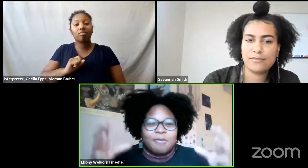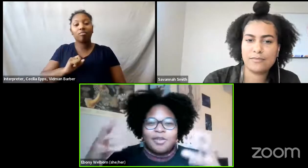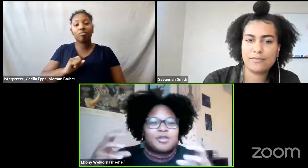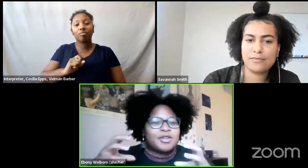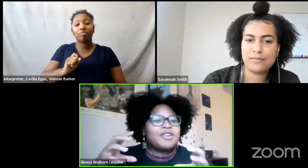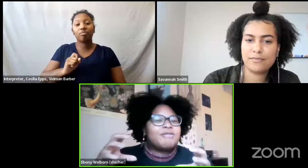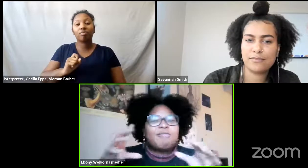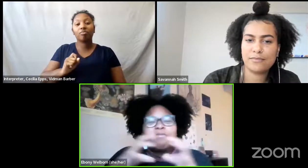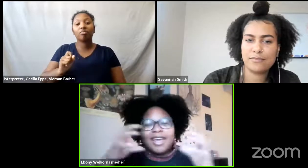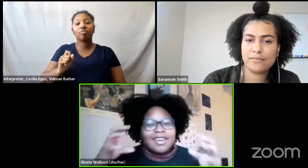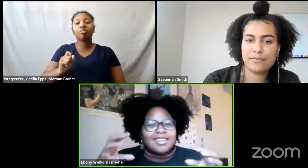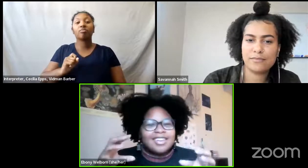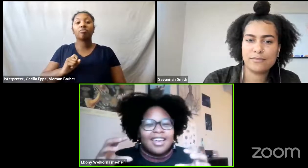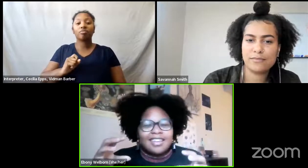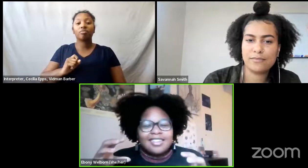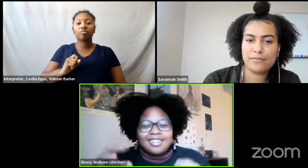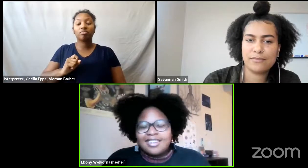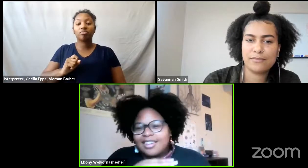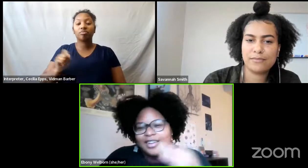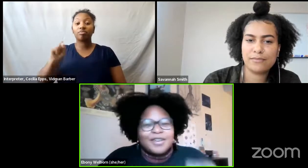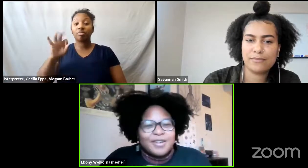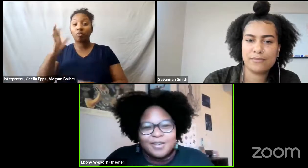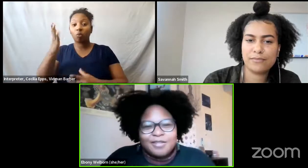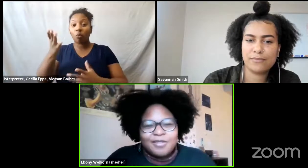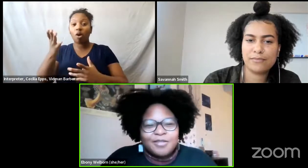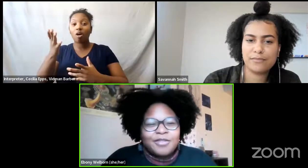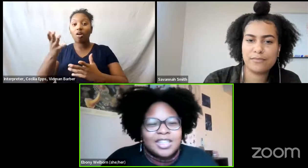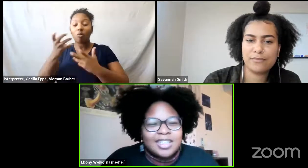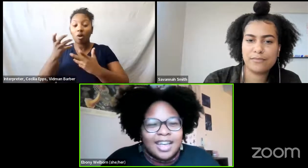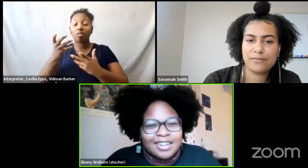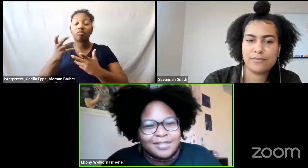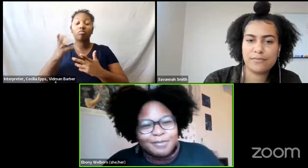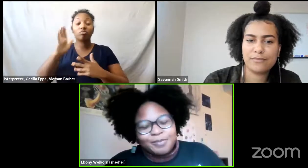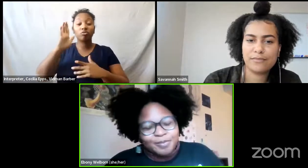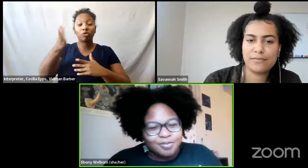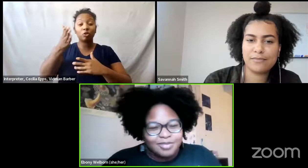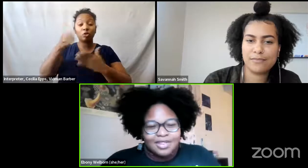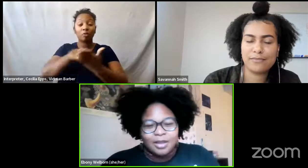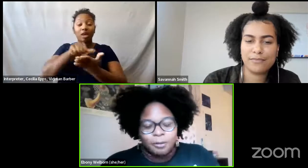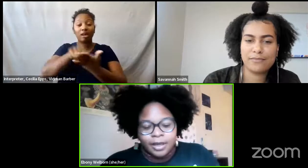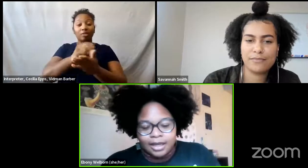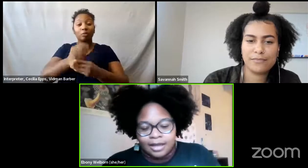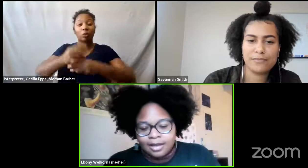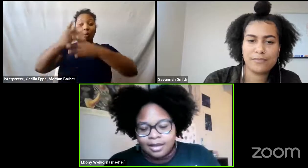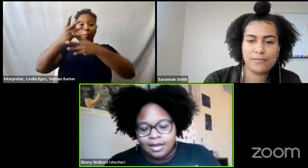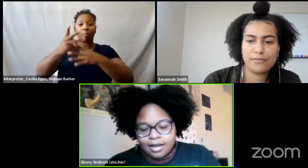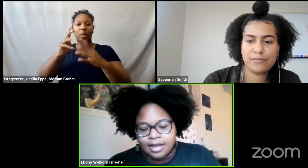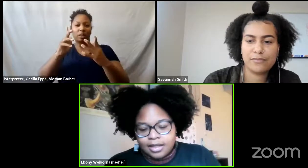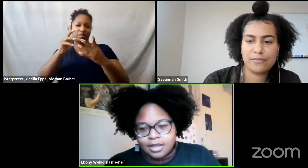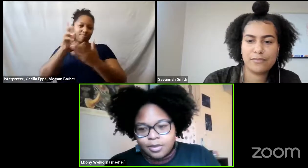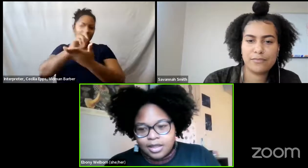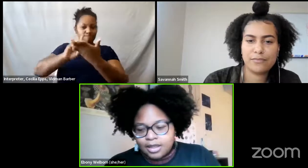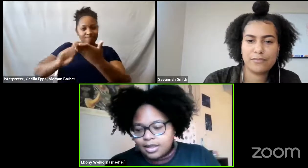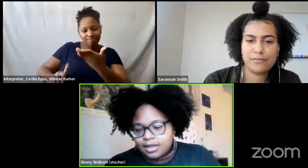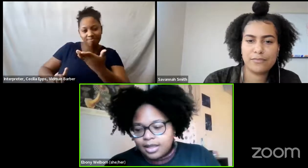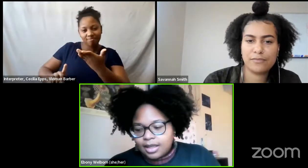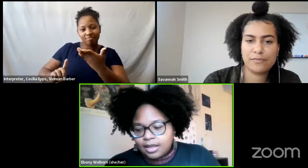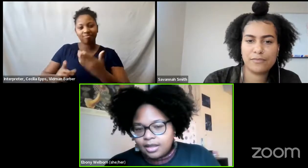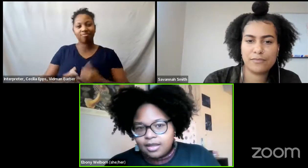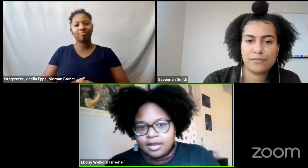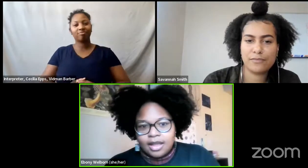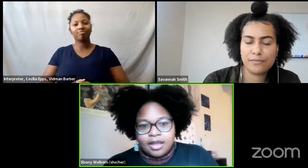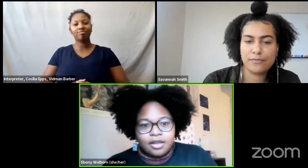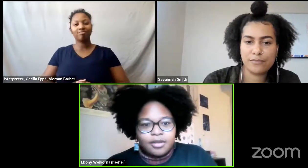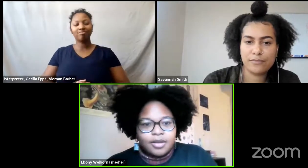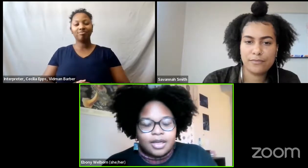to your future page and vision that. But again, just want to